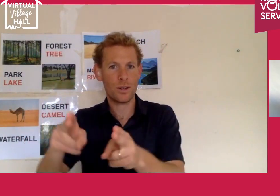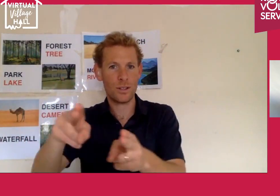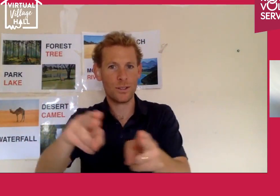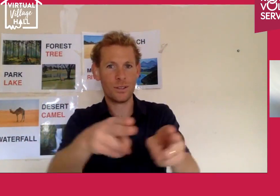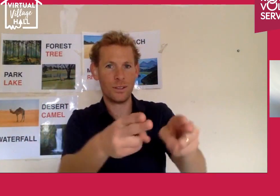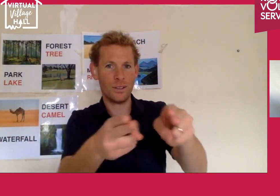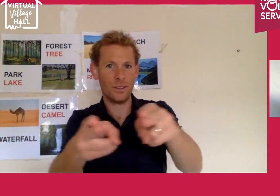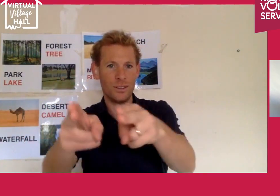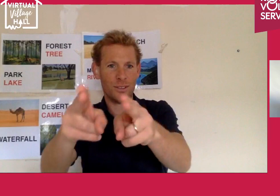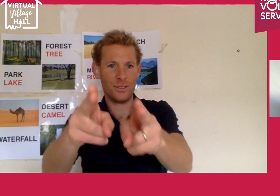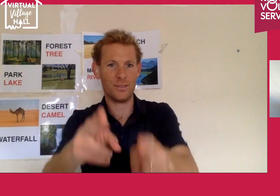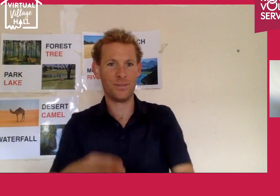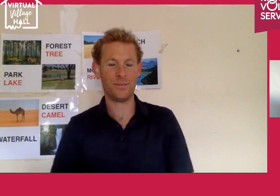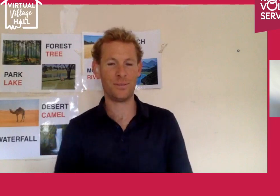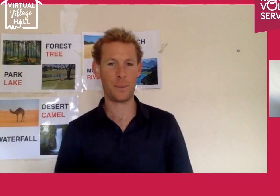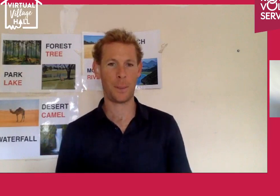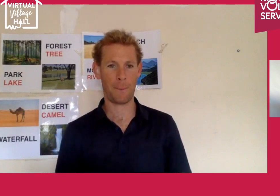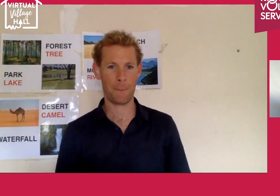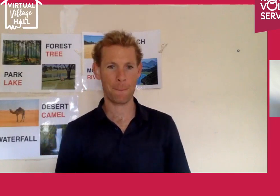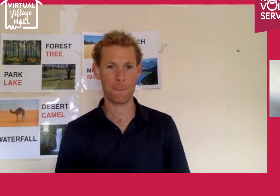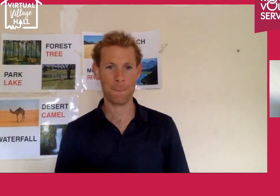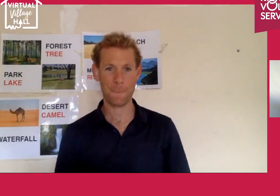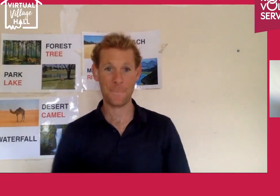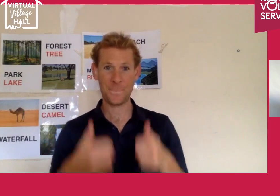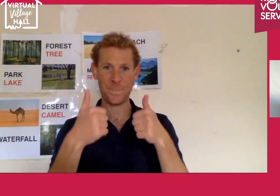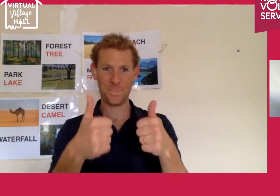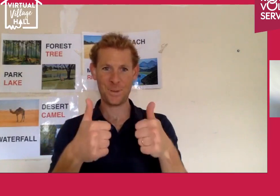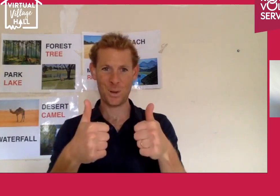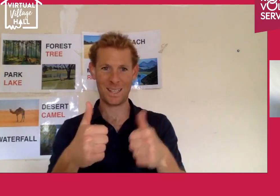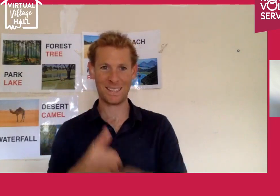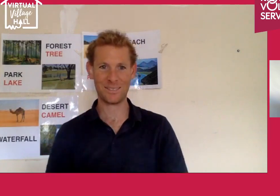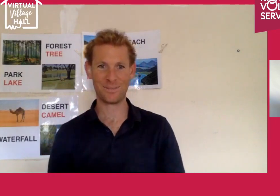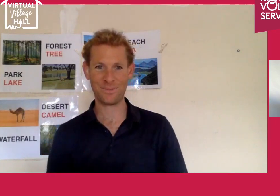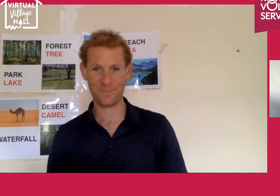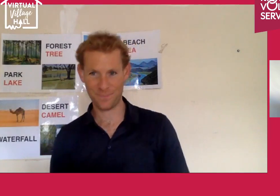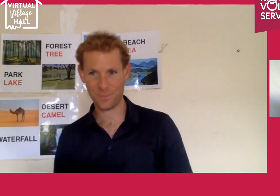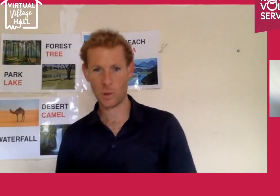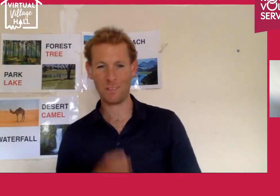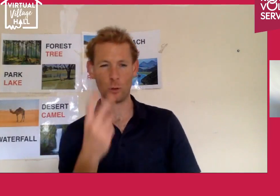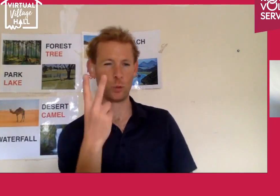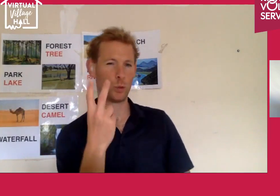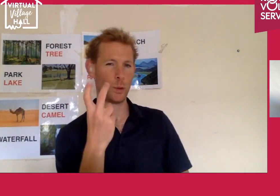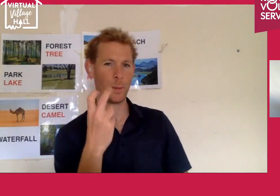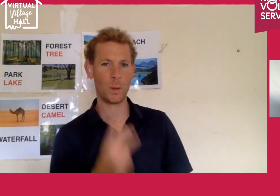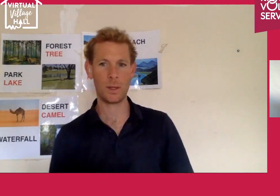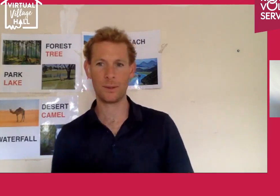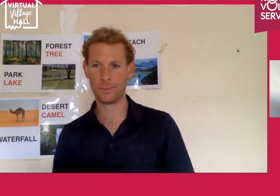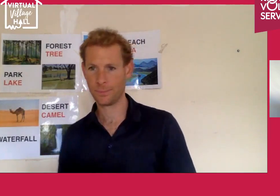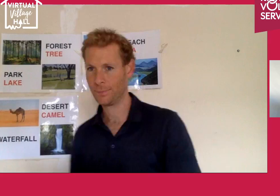River. Okay. Two